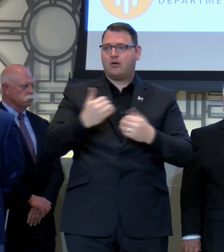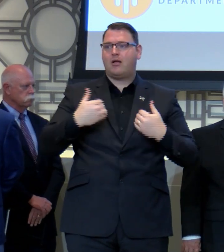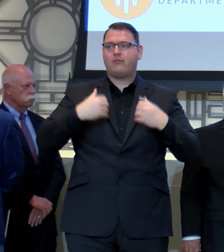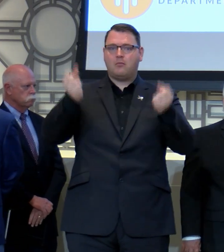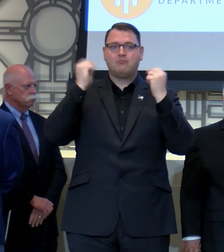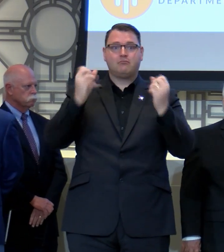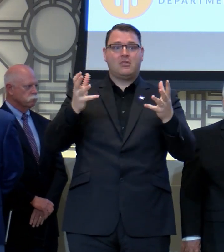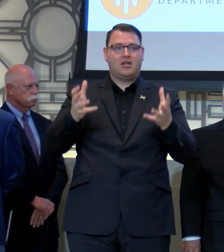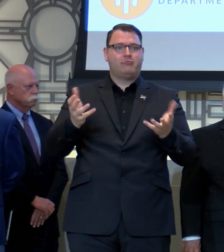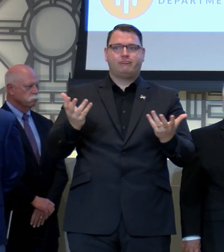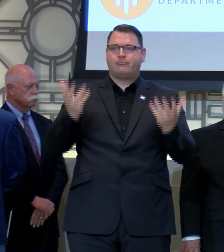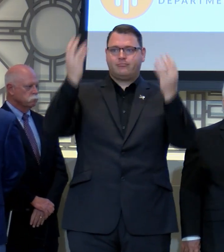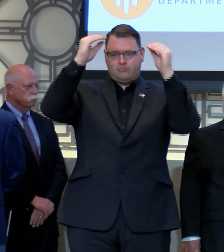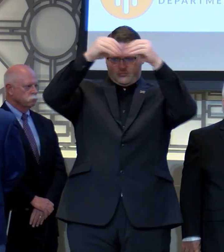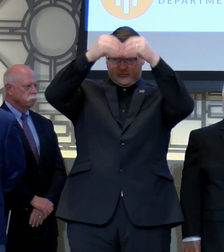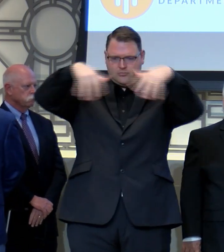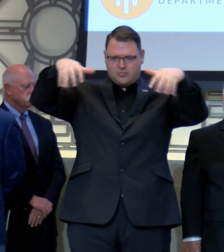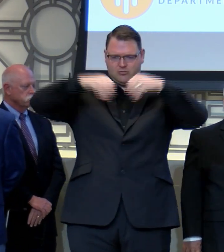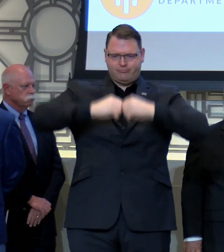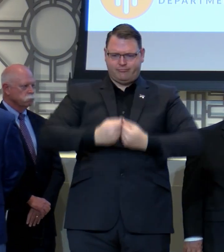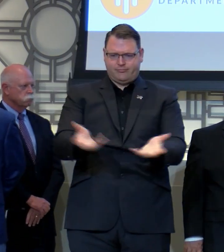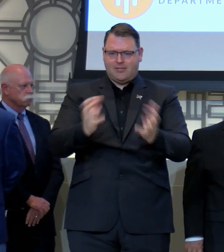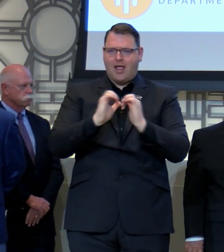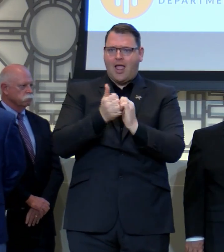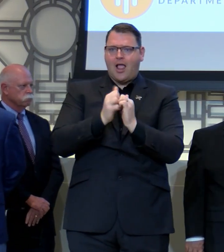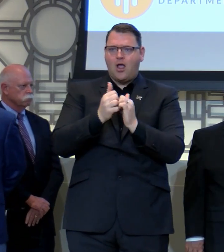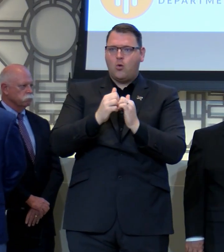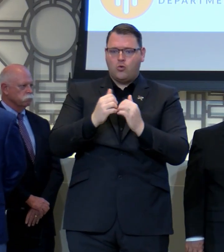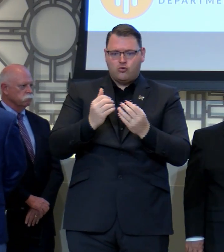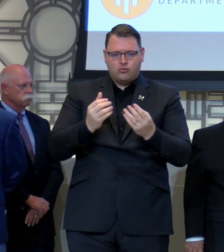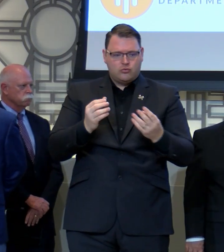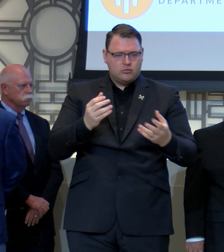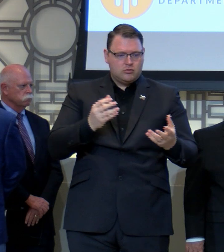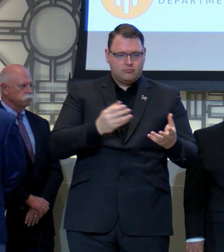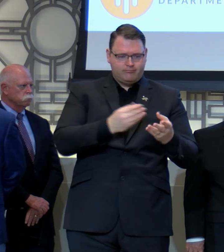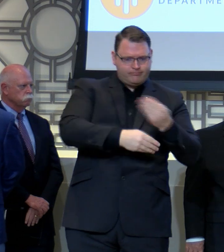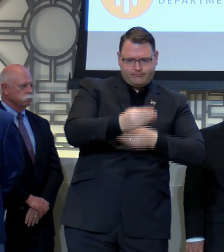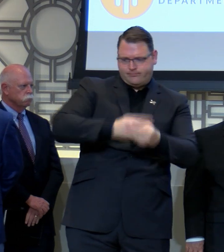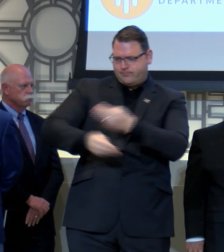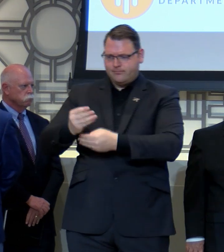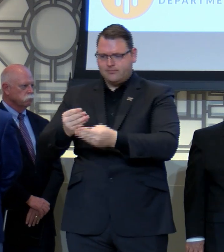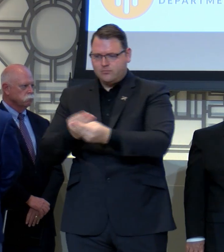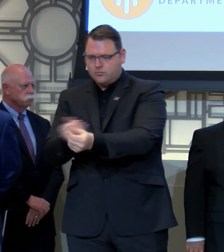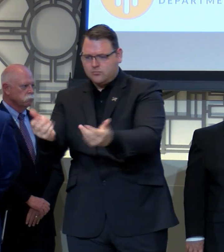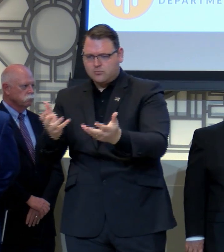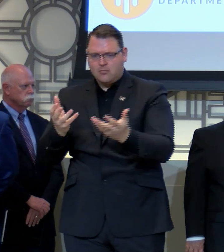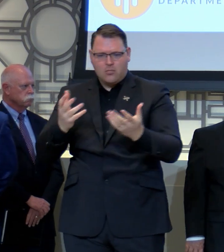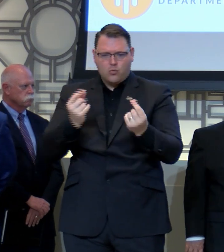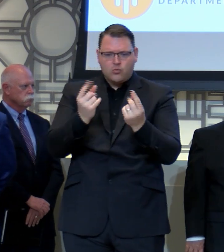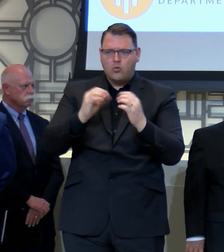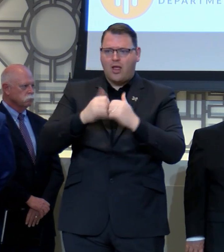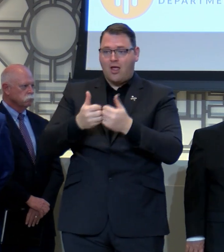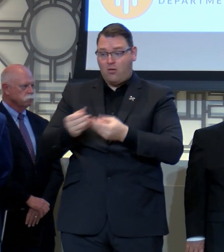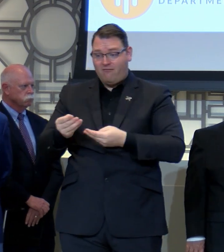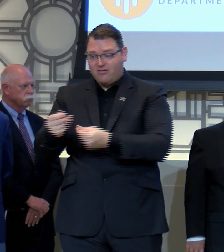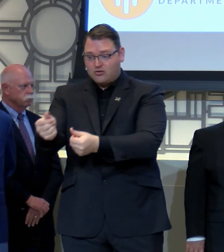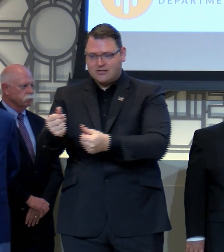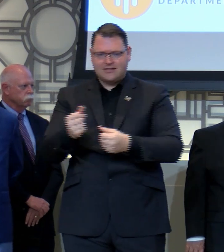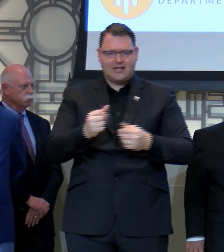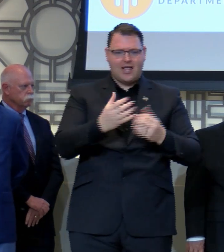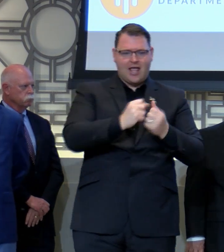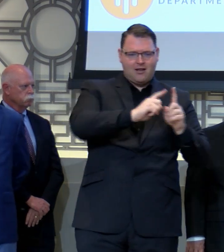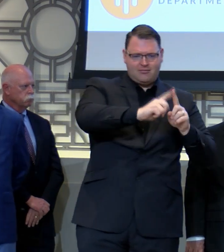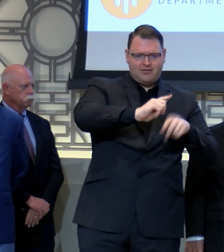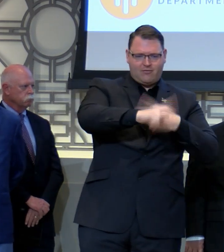pipe, and you look at how do you do it the most efficiently. So you're making trade-offs all the time around assortment and efficiency, and that's what we're looking